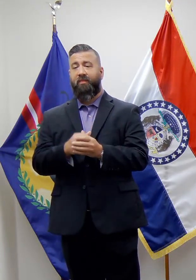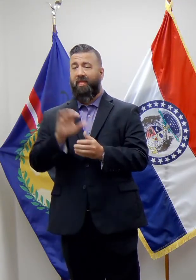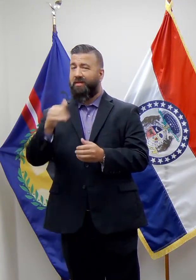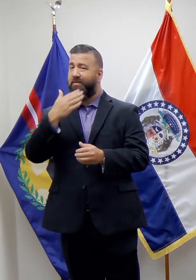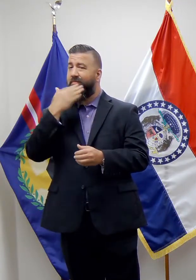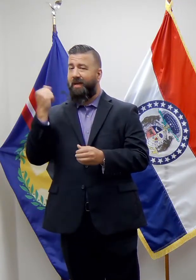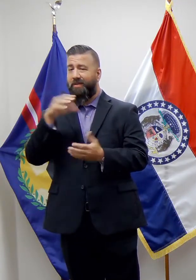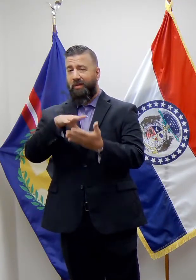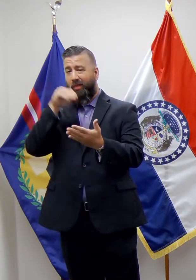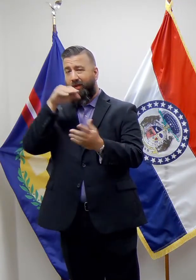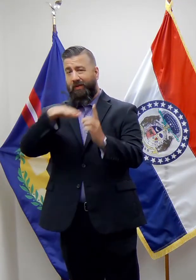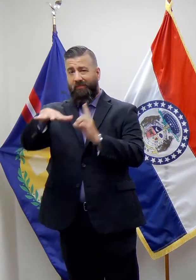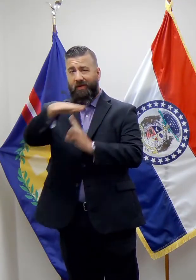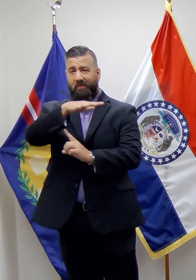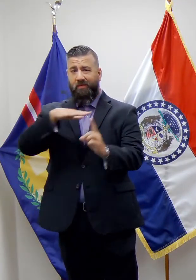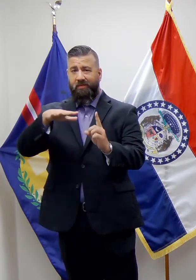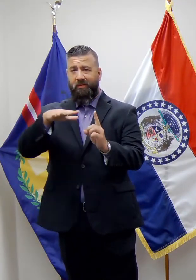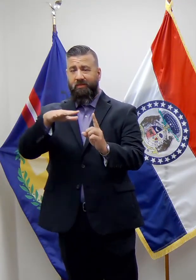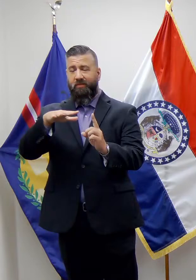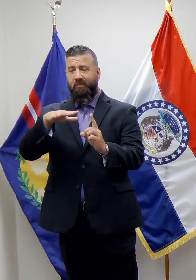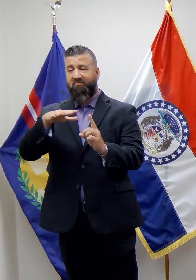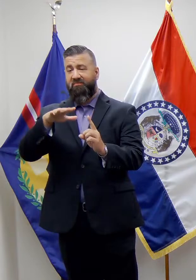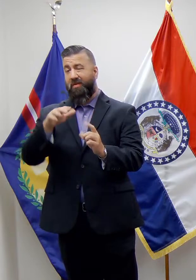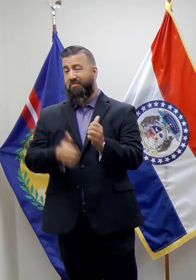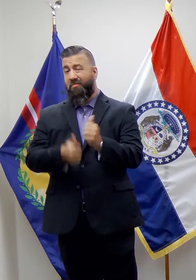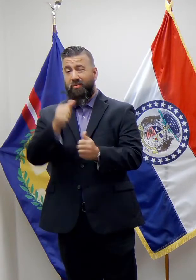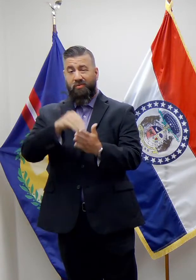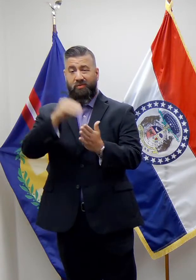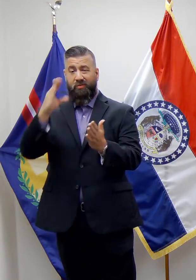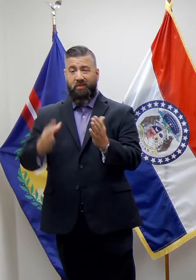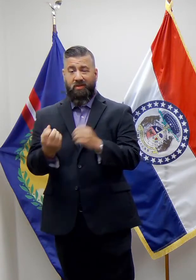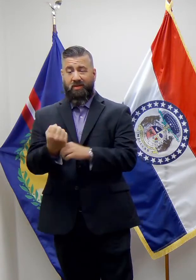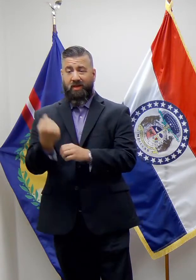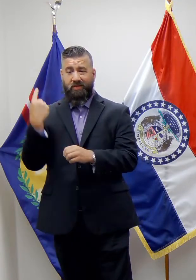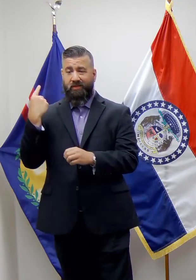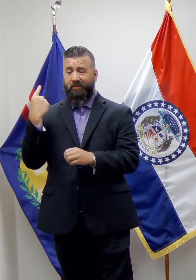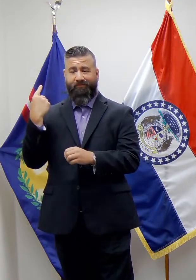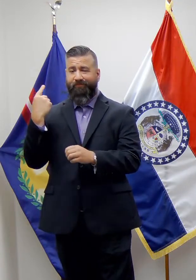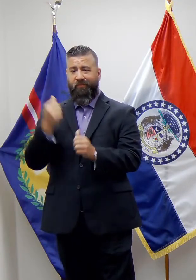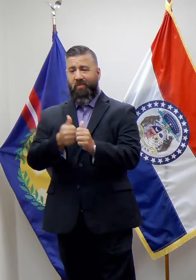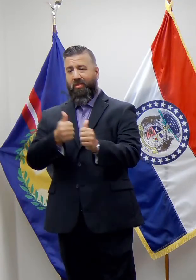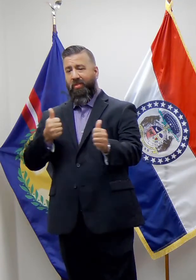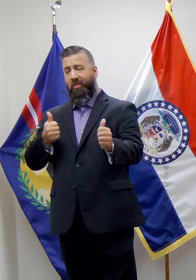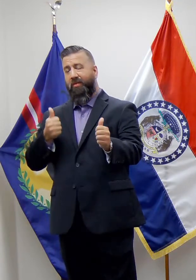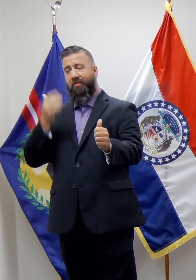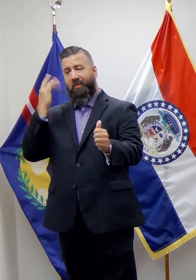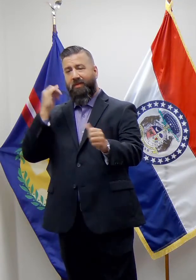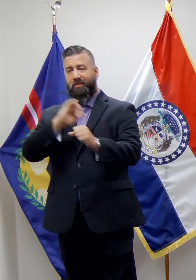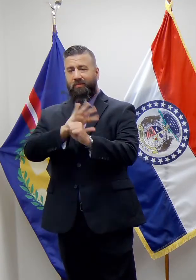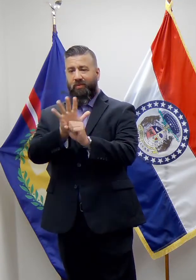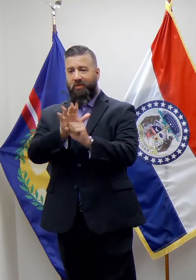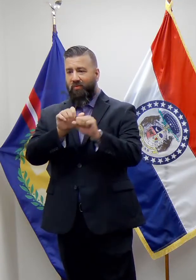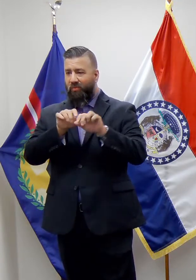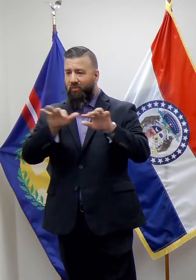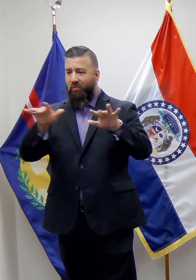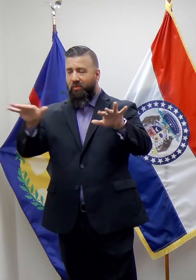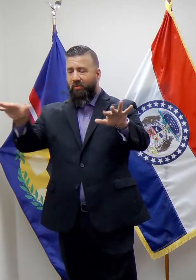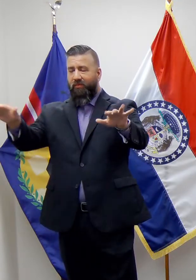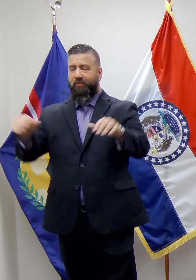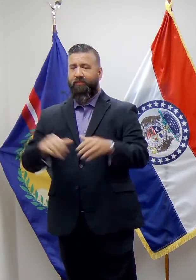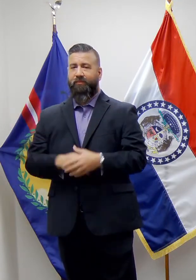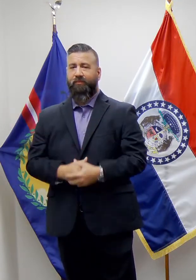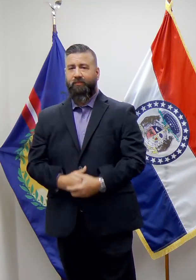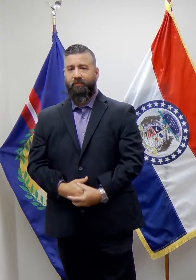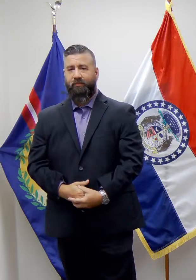the ideal learning environment and one that most students have had away from them for a year as a pandemic has upended